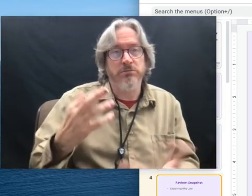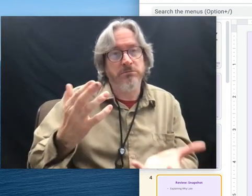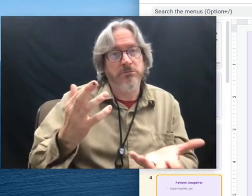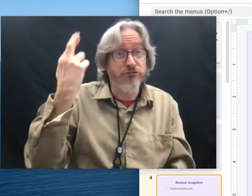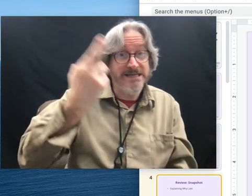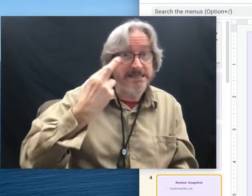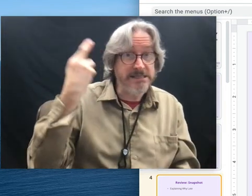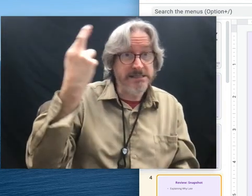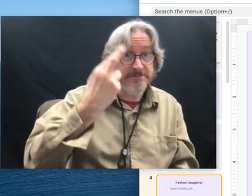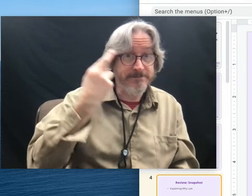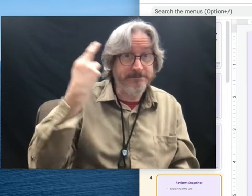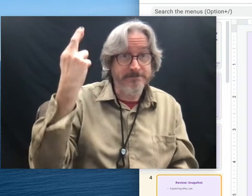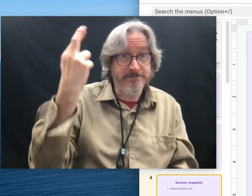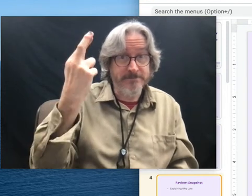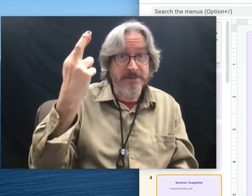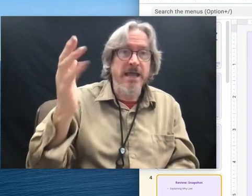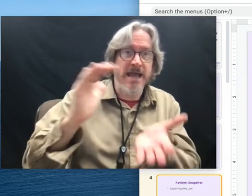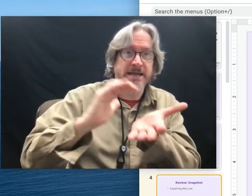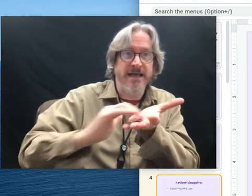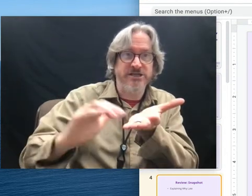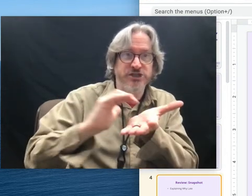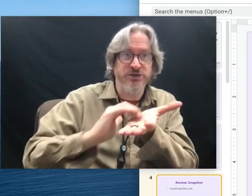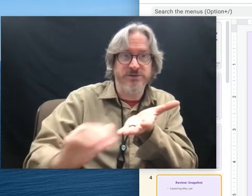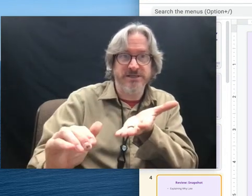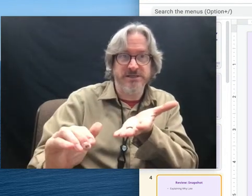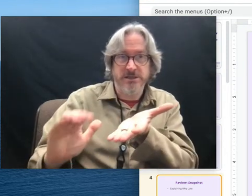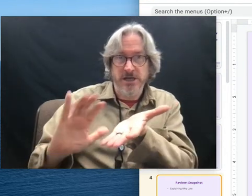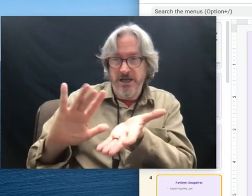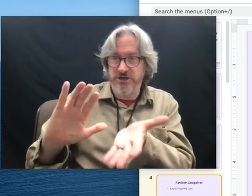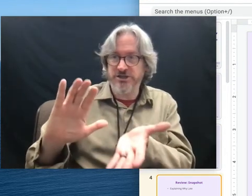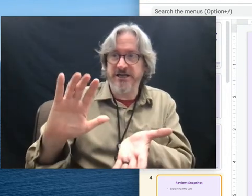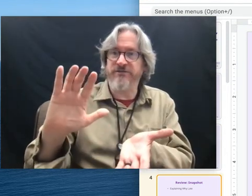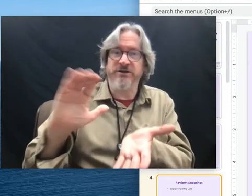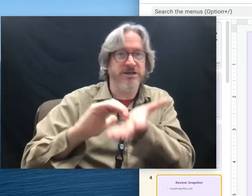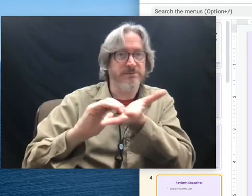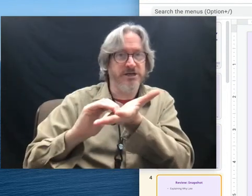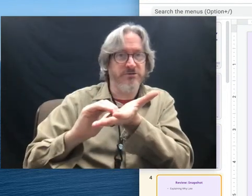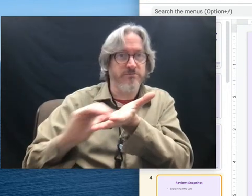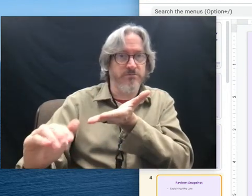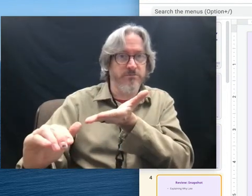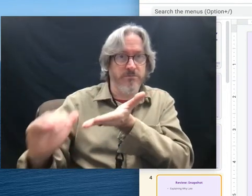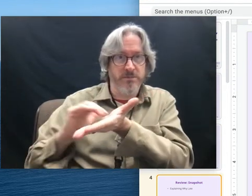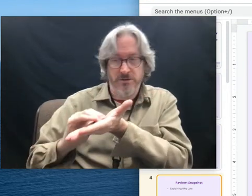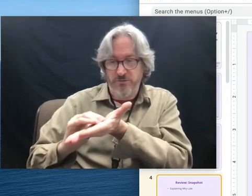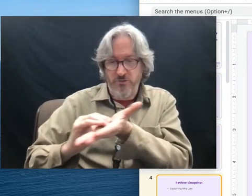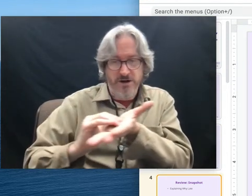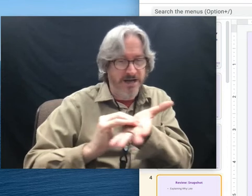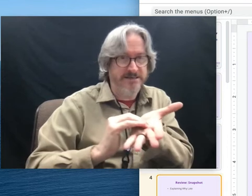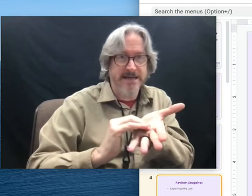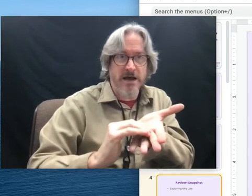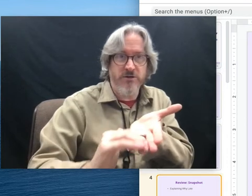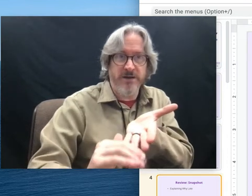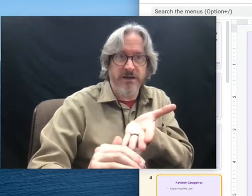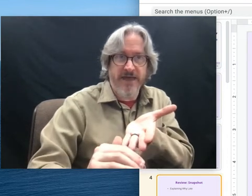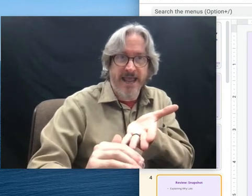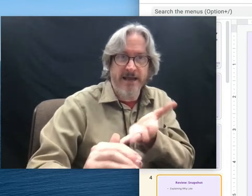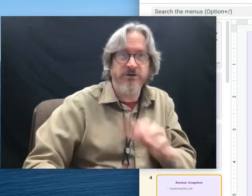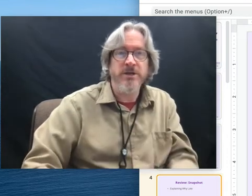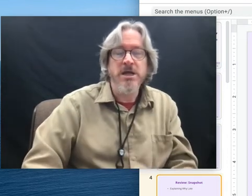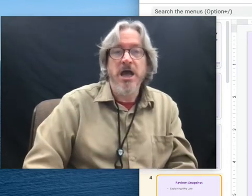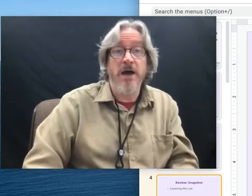So reasons and excuses. You just take the fingertips and run it down the middle of